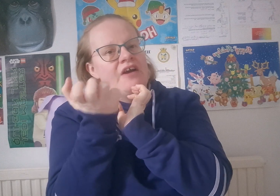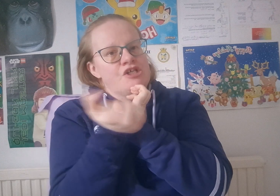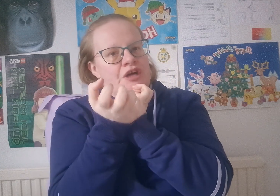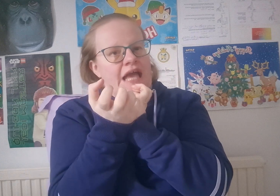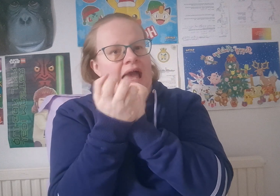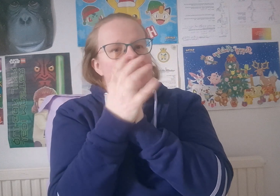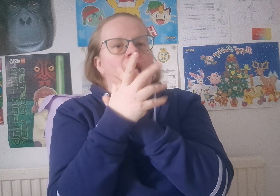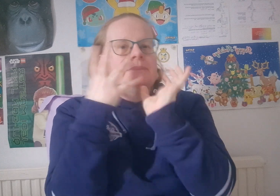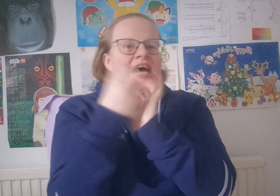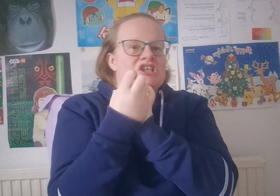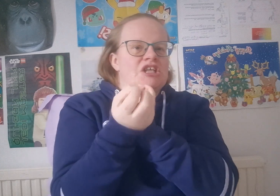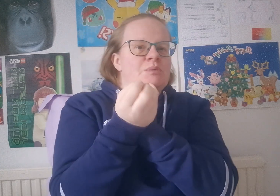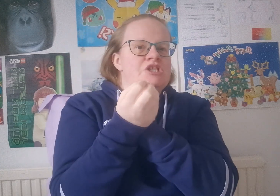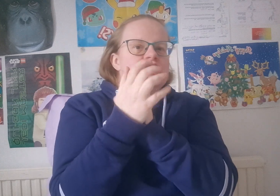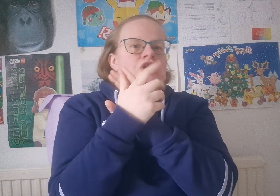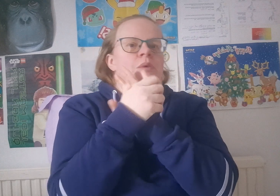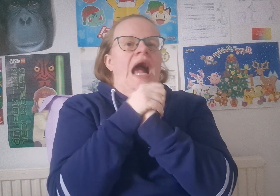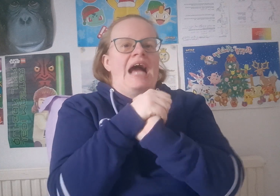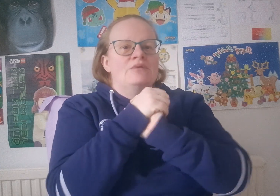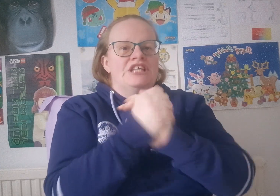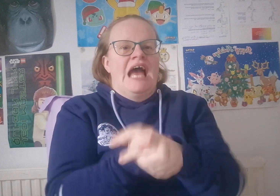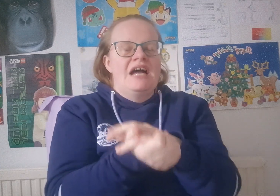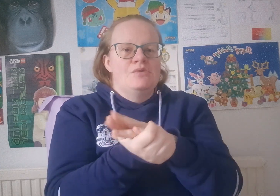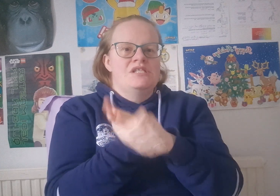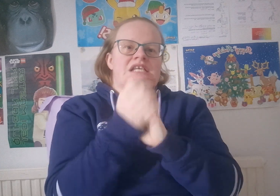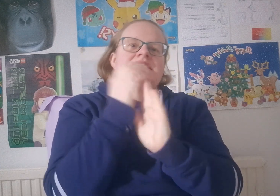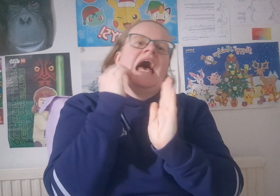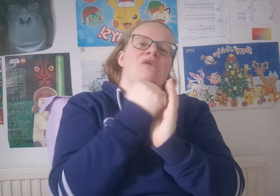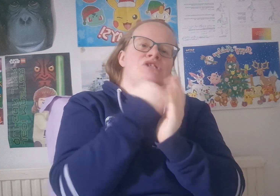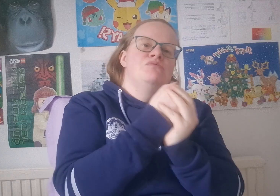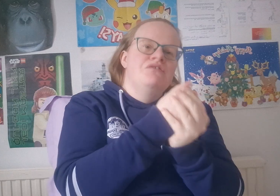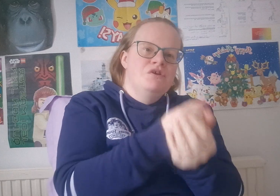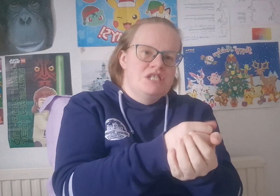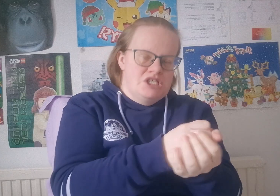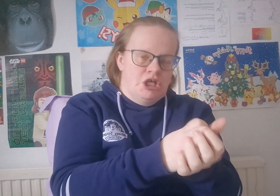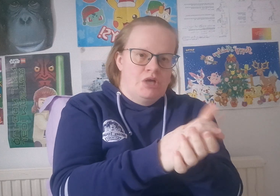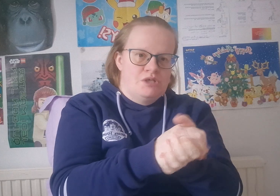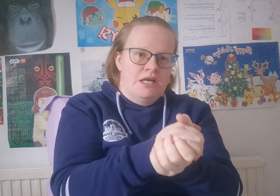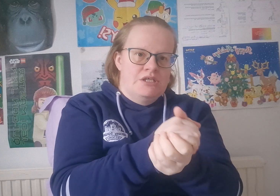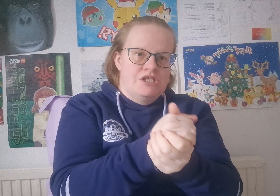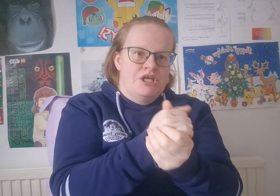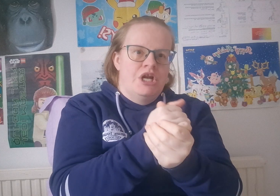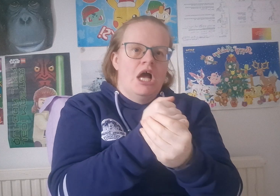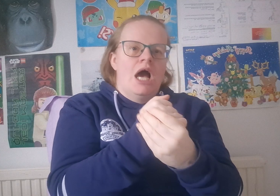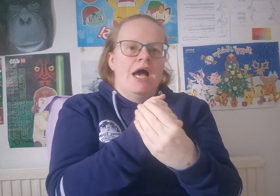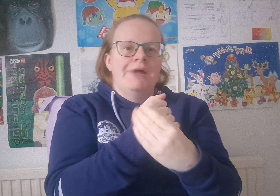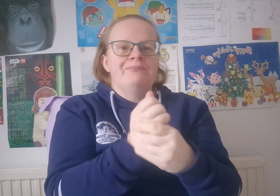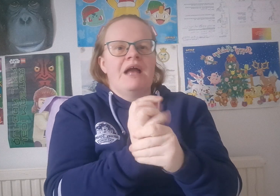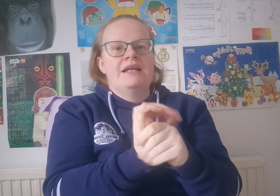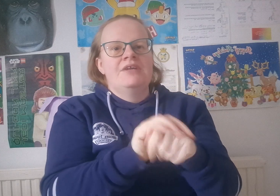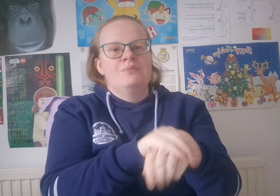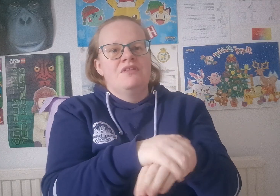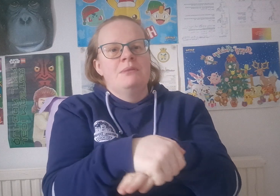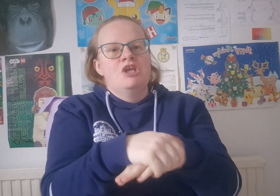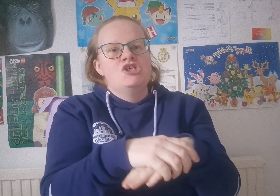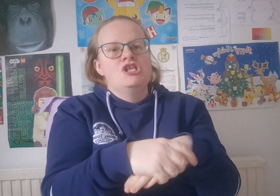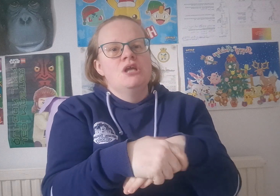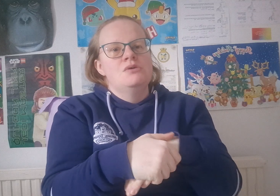character again. But actually we do. How she handles things, how she refuses to go to London and live with him, because she knows